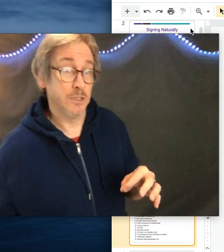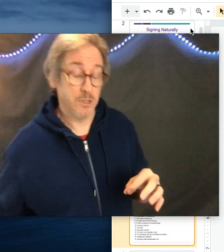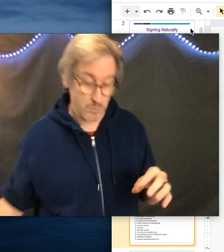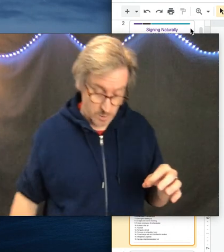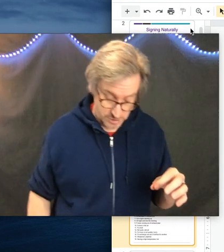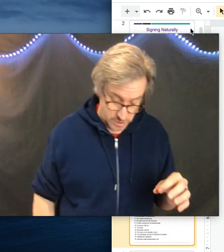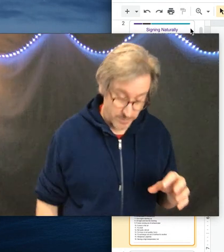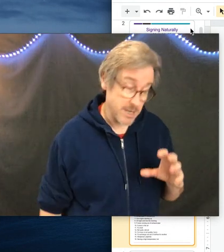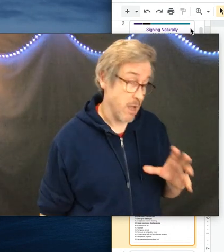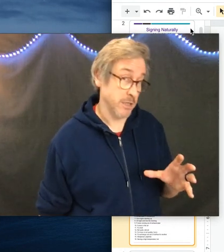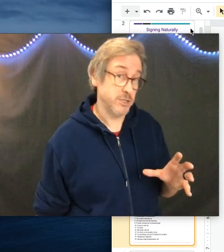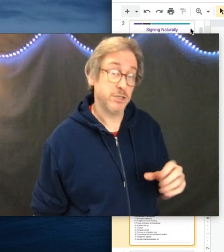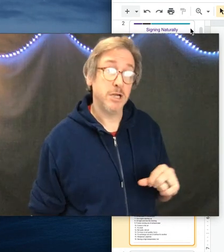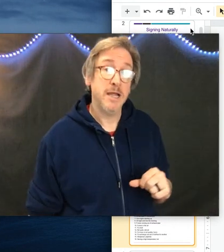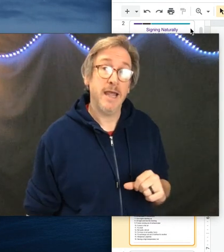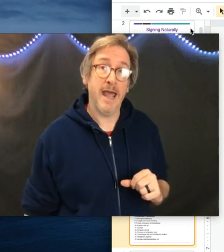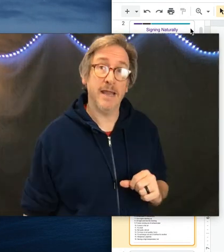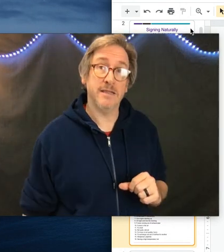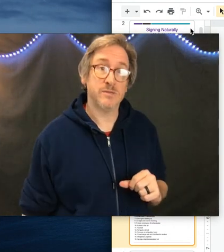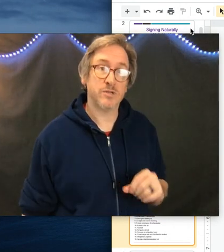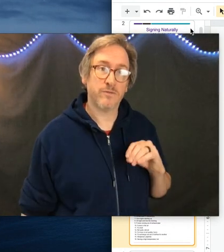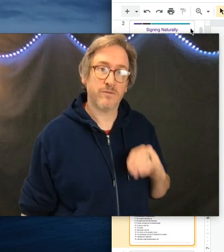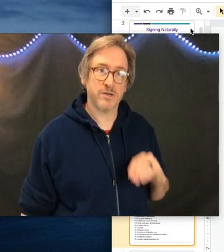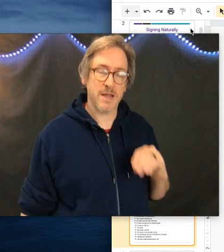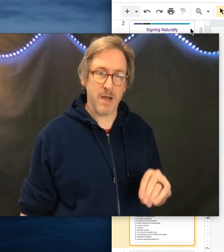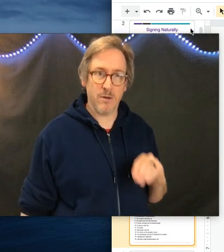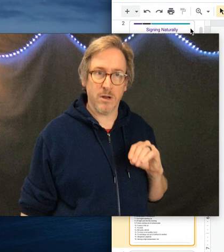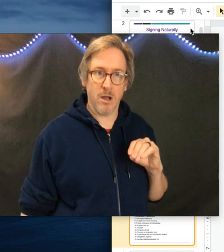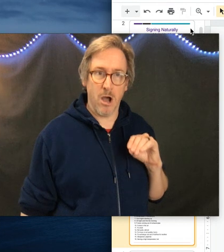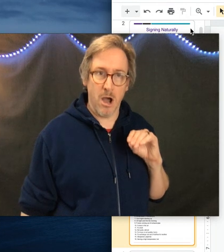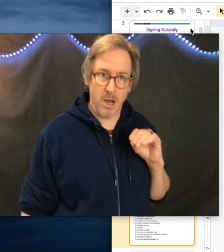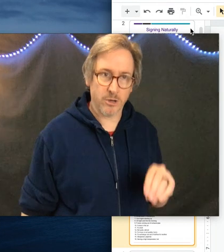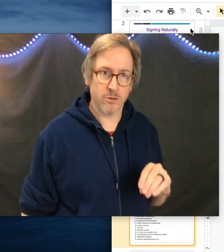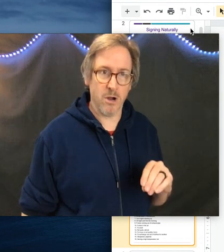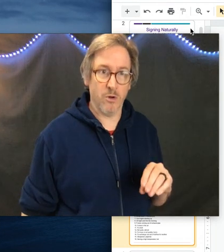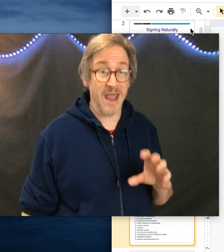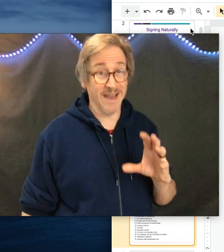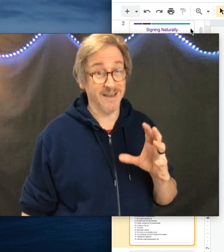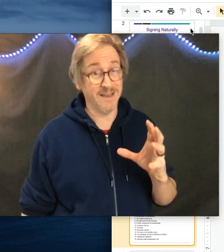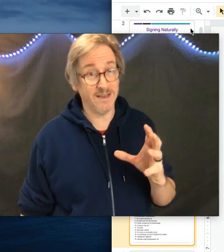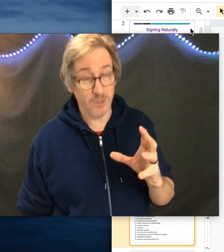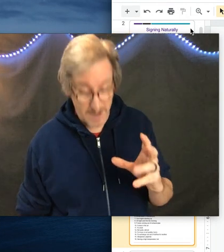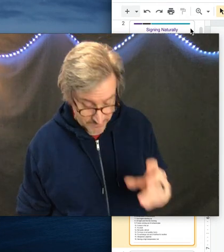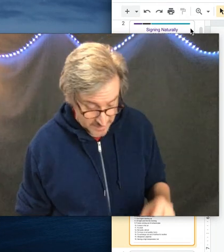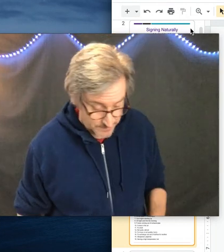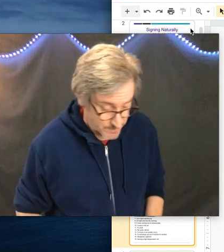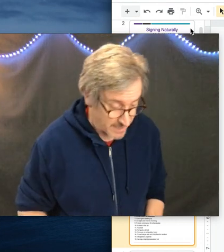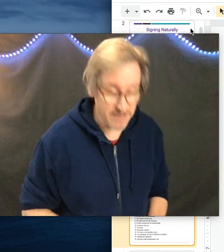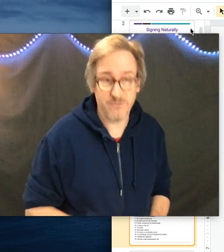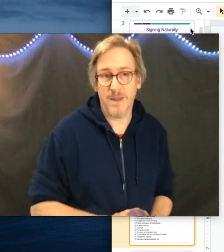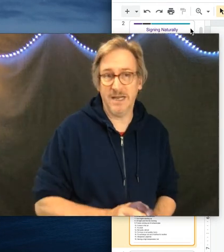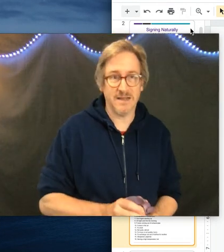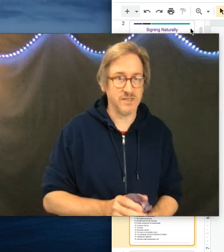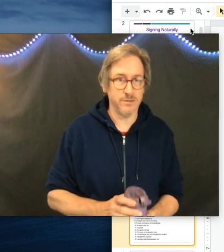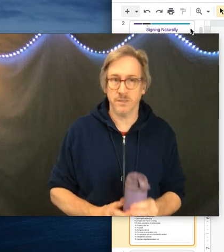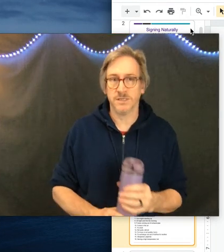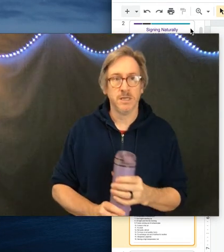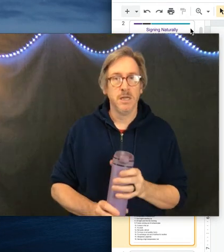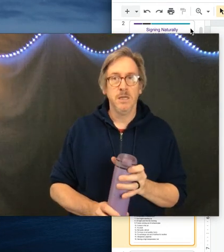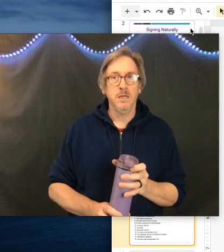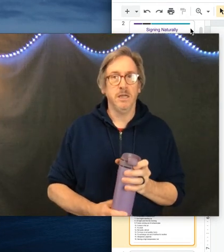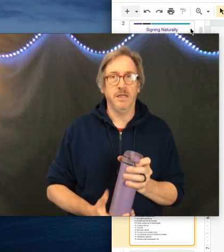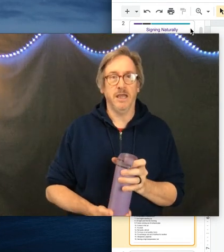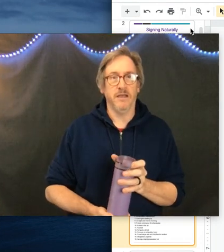student was going to college, and this was her first time out on her own. And you have to keep in mind that for many deaf